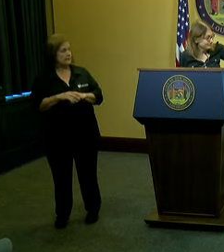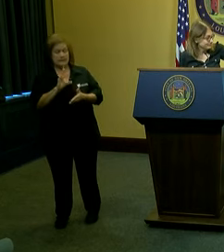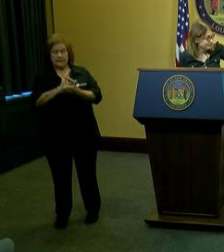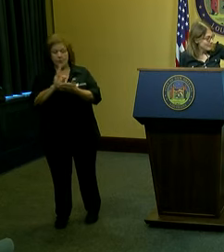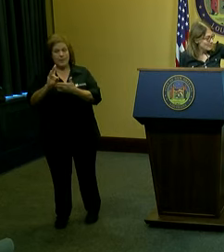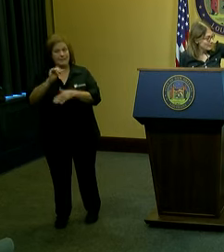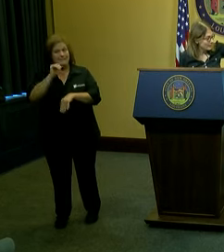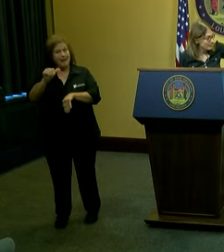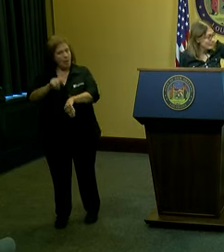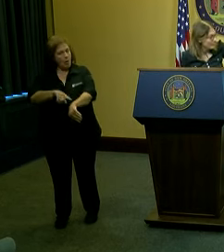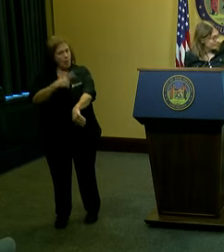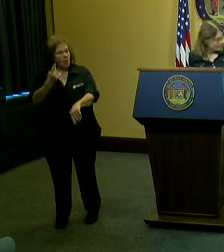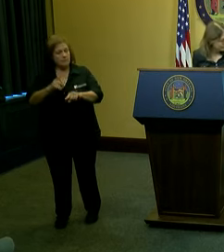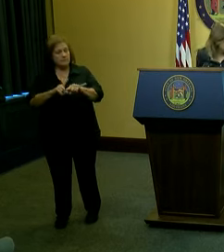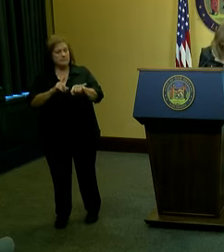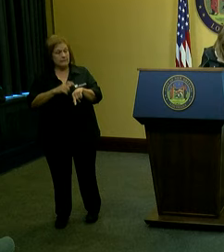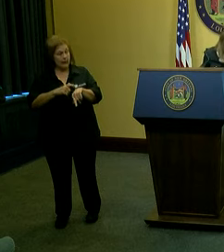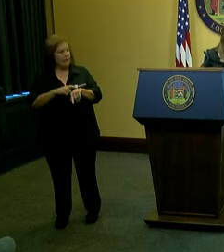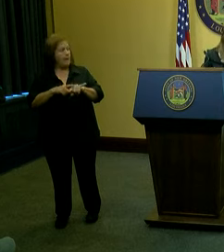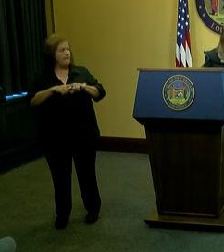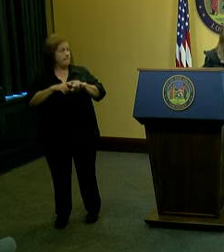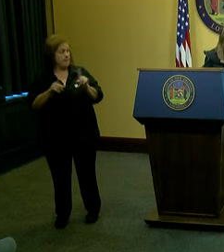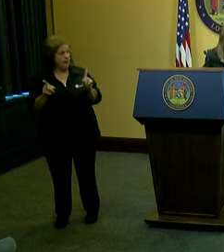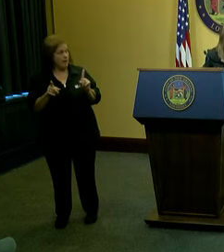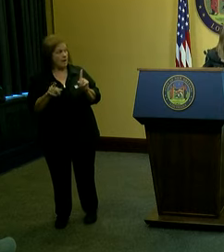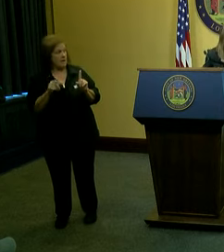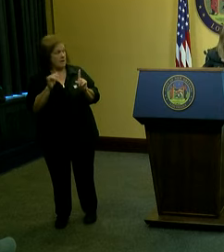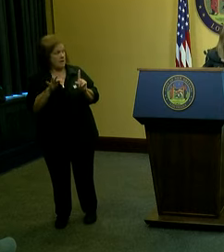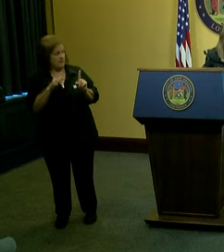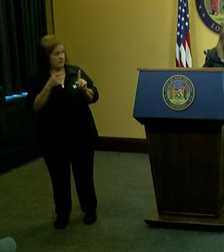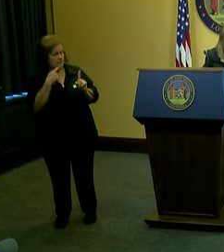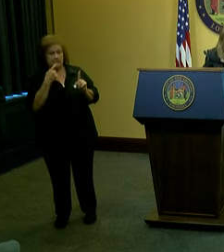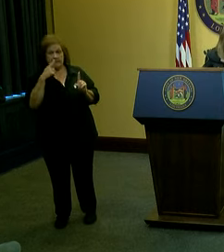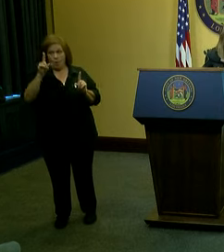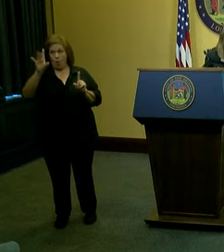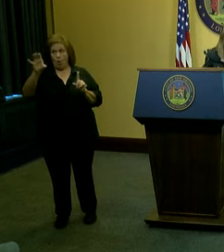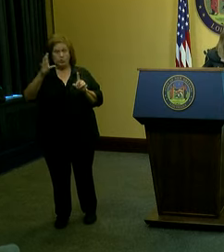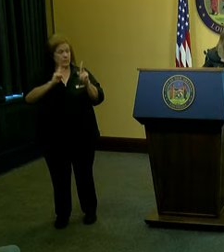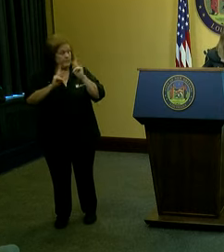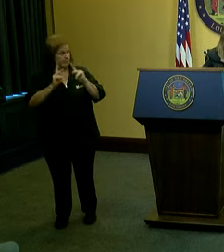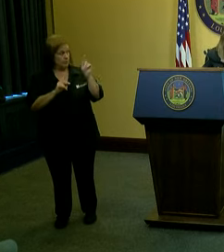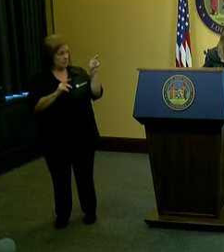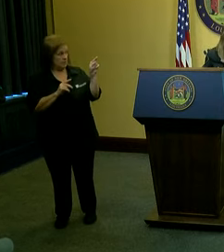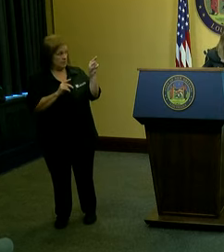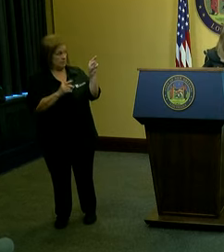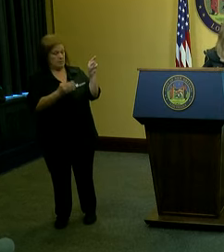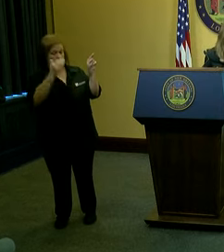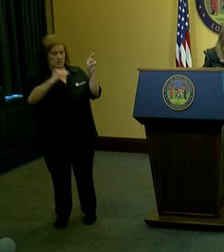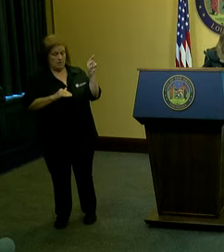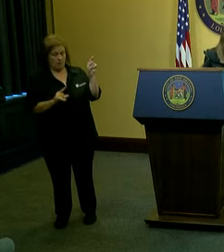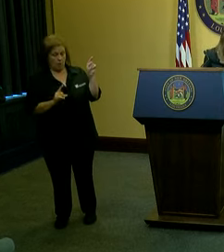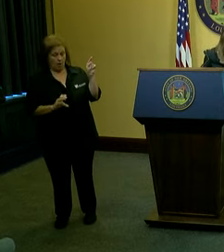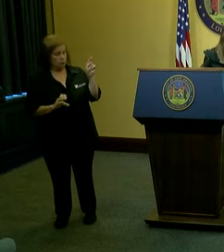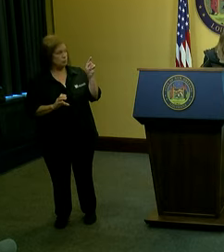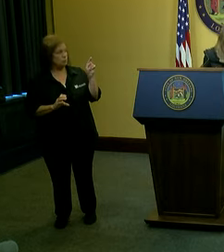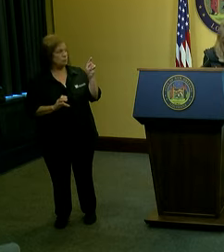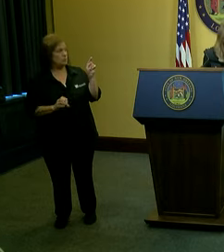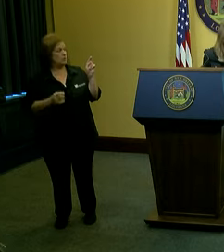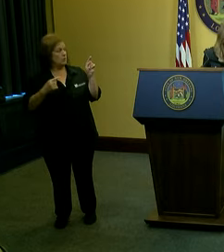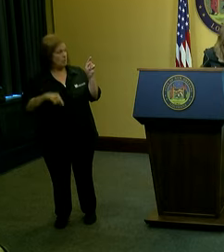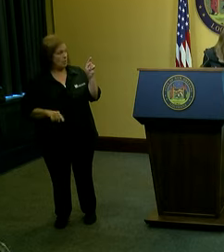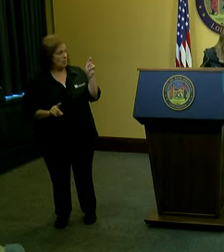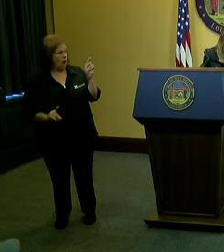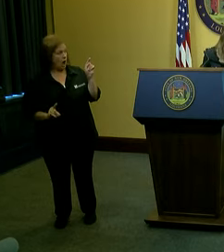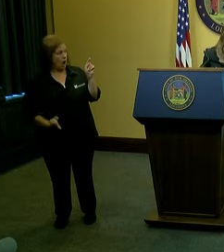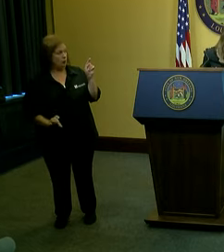time, but at the end of it, if we're saying this is 100 people and they give it to another 100 people who give it to another 100